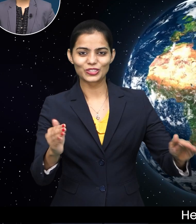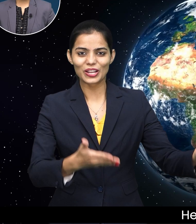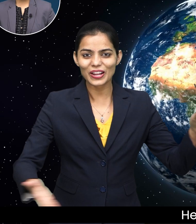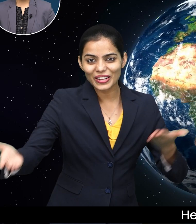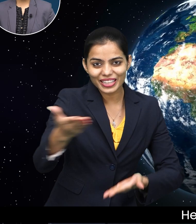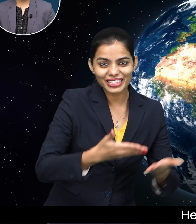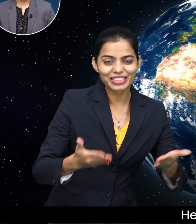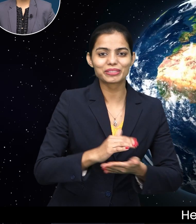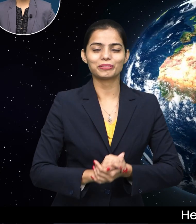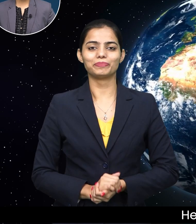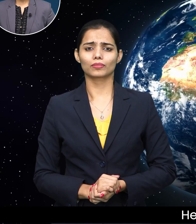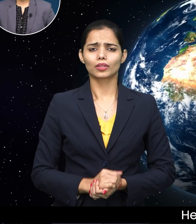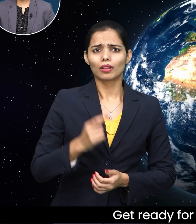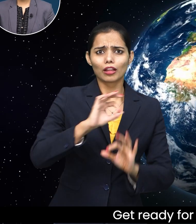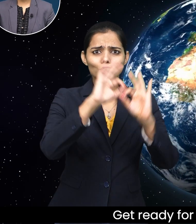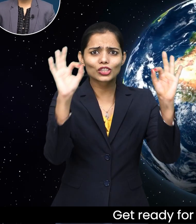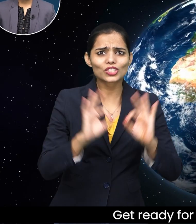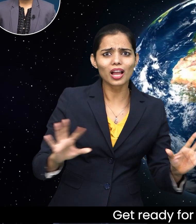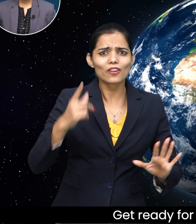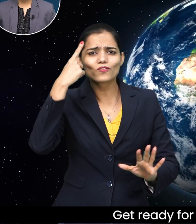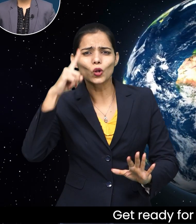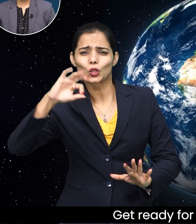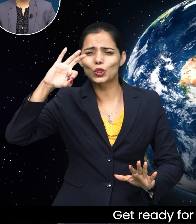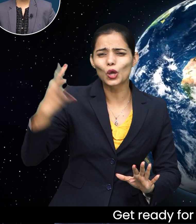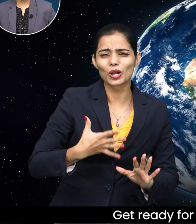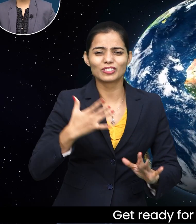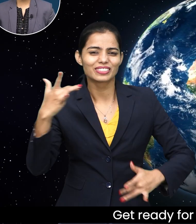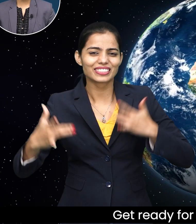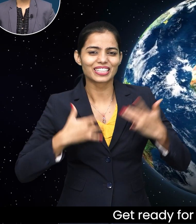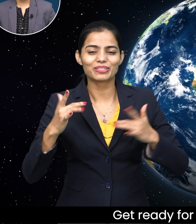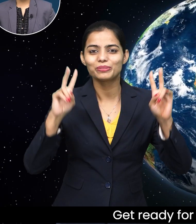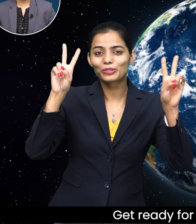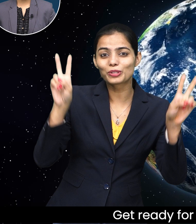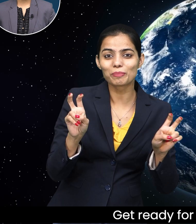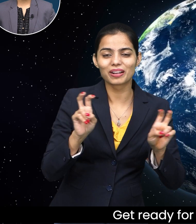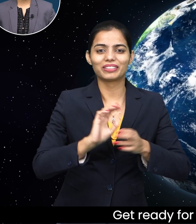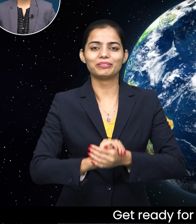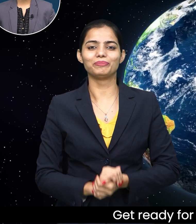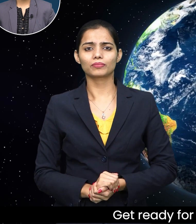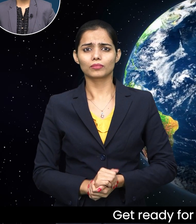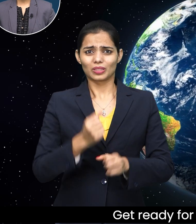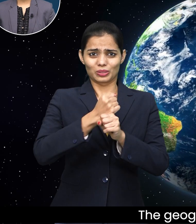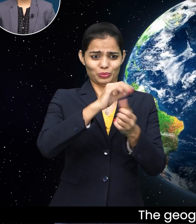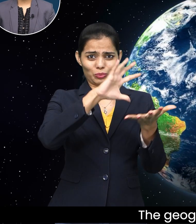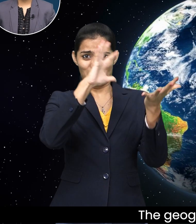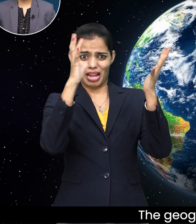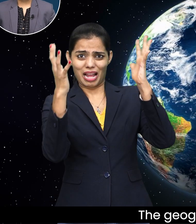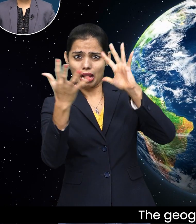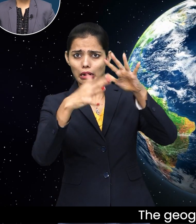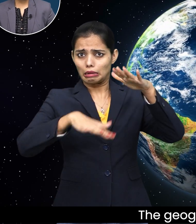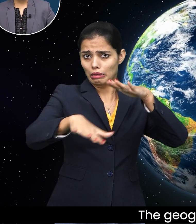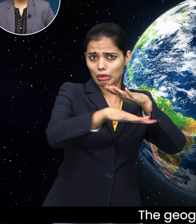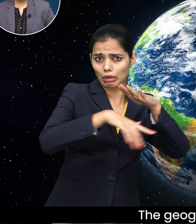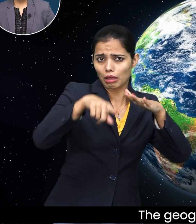Hello students, get ready for a new interesting topic. The